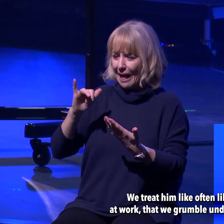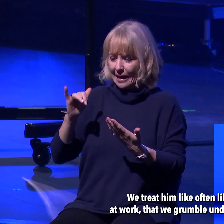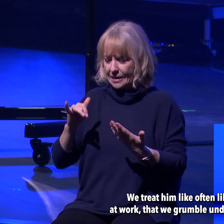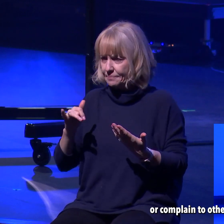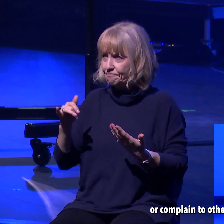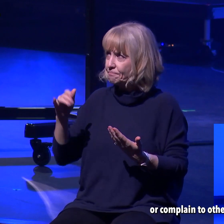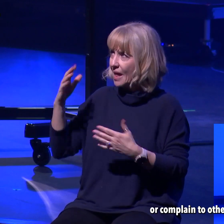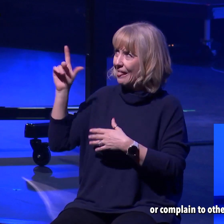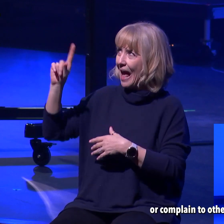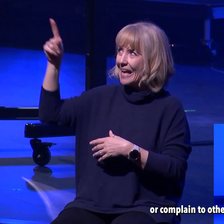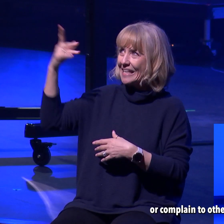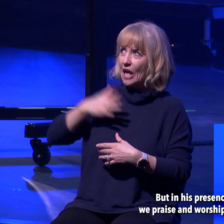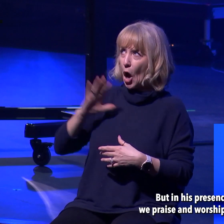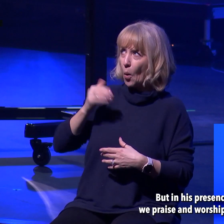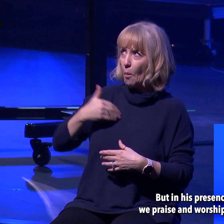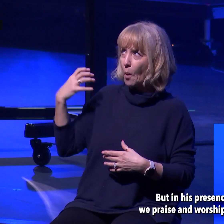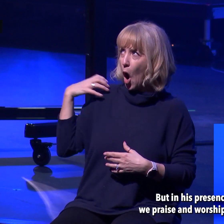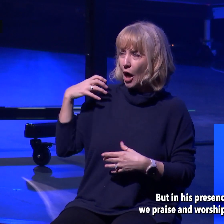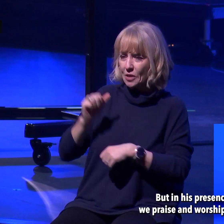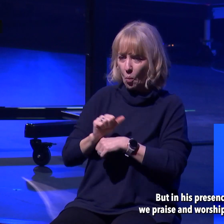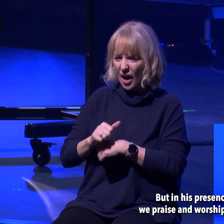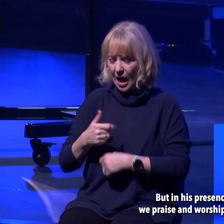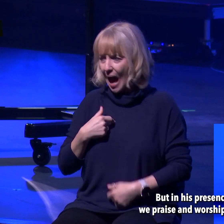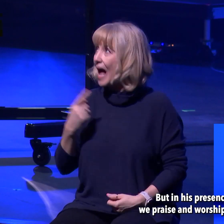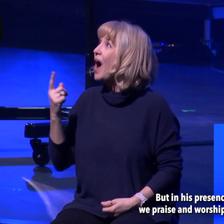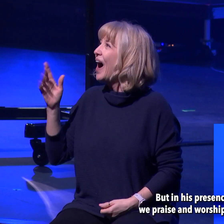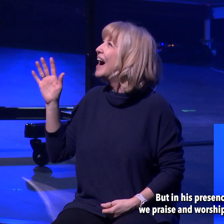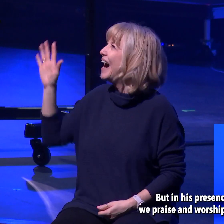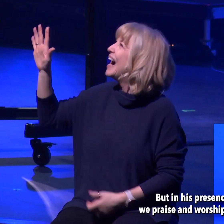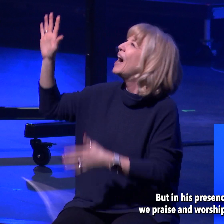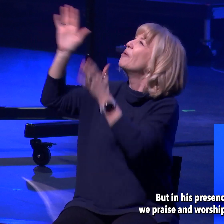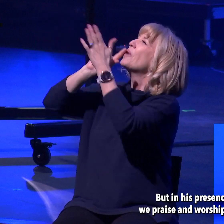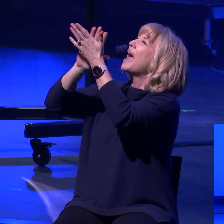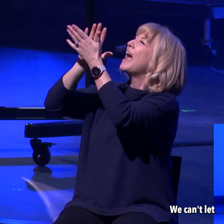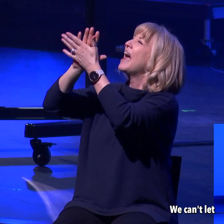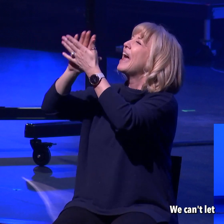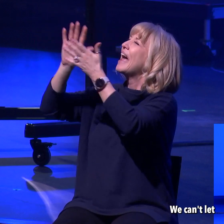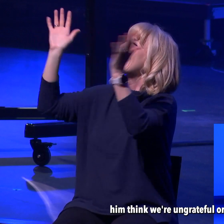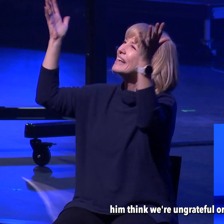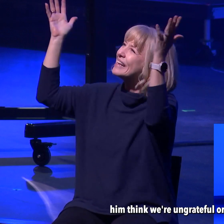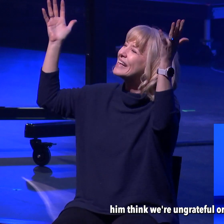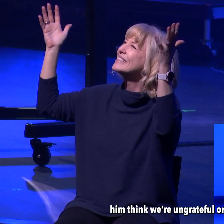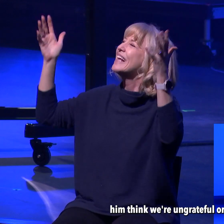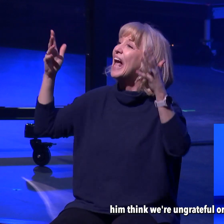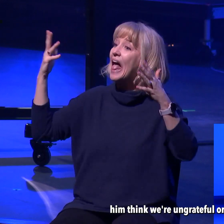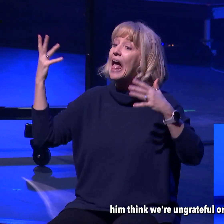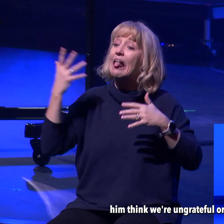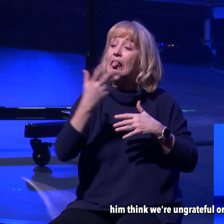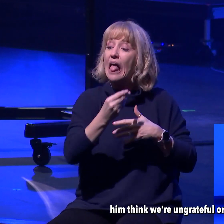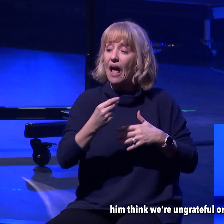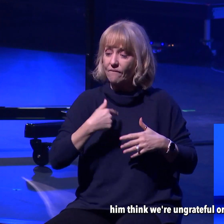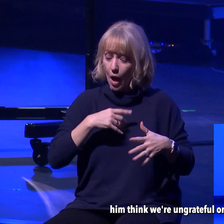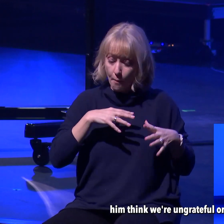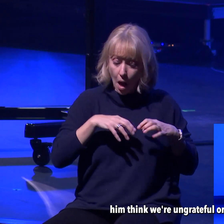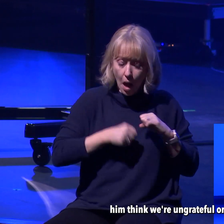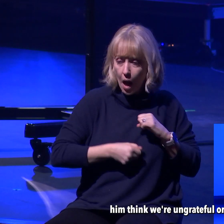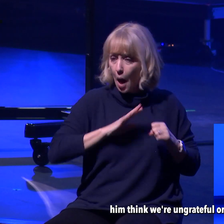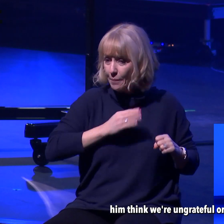our breath or complain to others, but in his presence we praise and worship him. We can't let him think we're ungrateful or